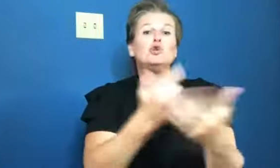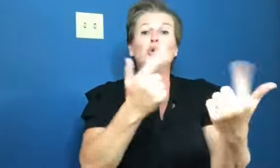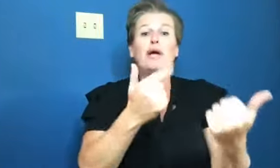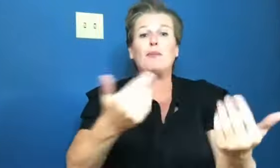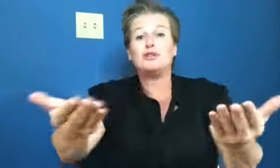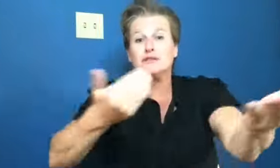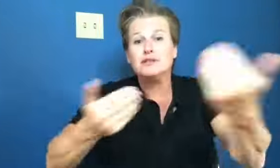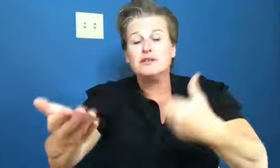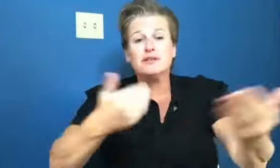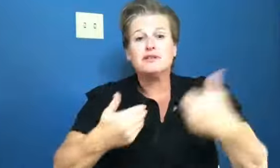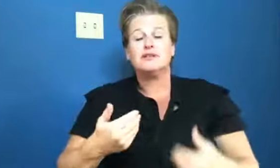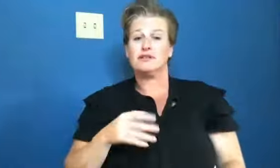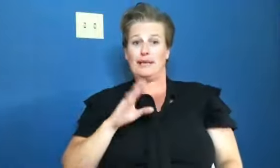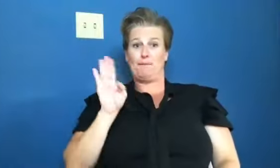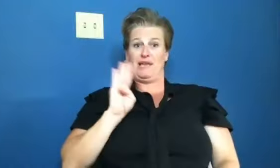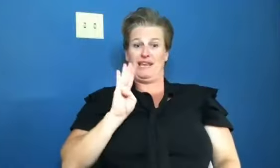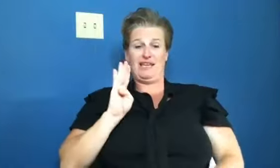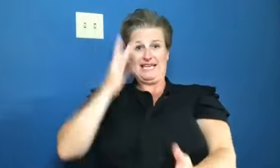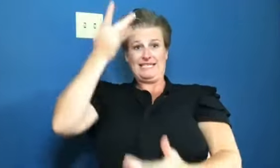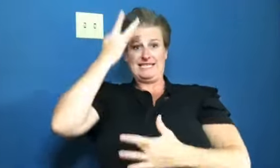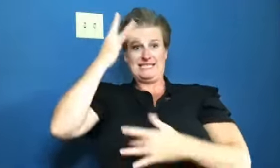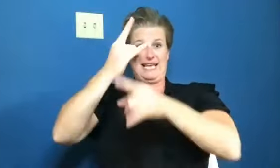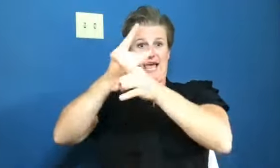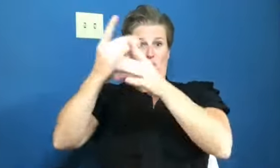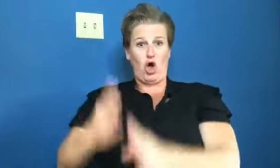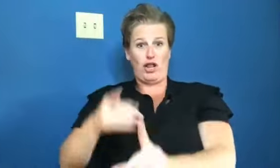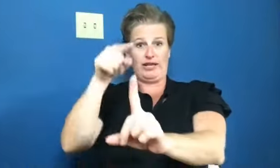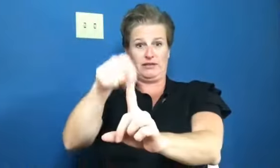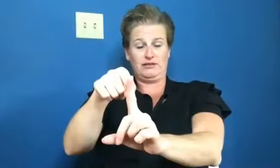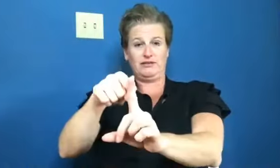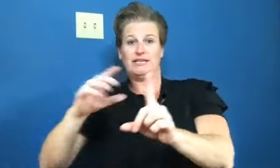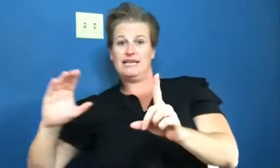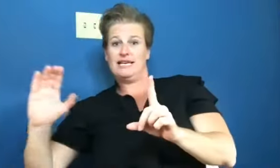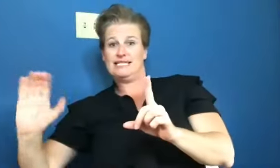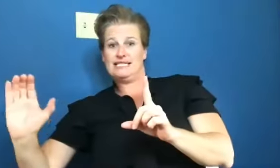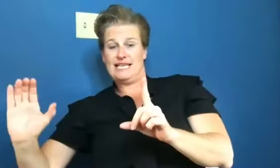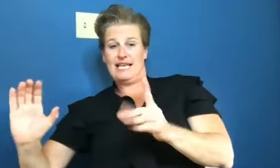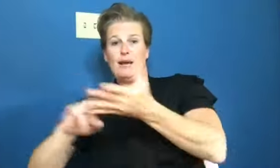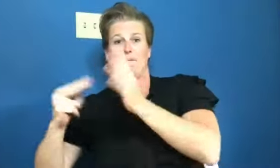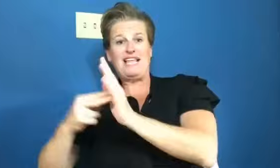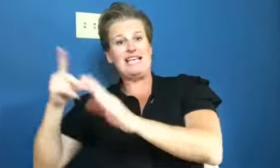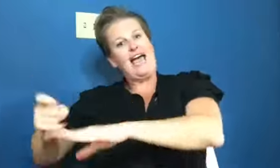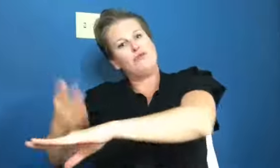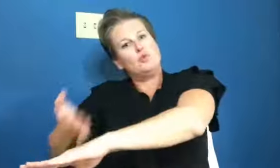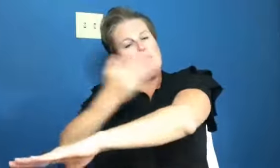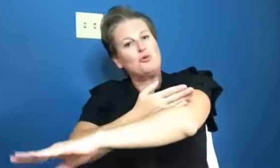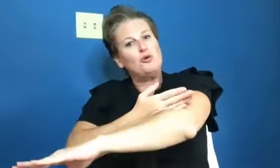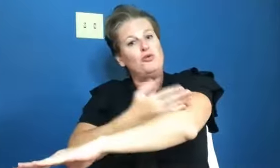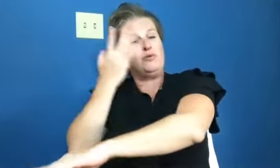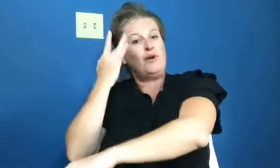my sick alcoholic. C has no other choice but to improve for the better, because I'm changing, especially my attitudes.